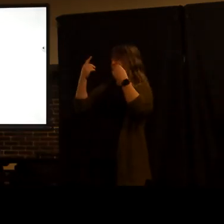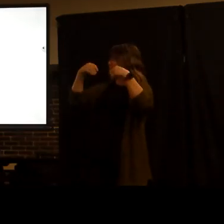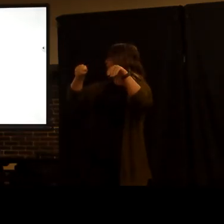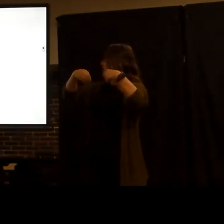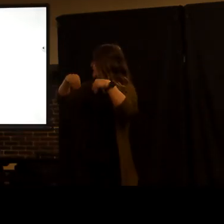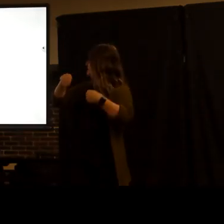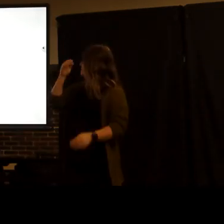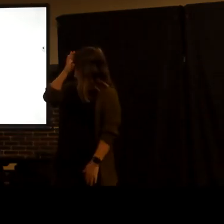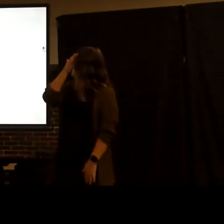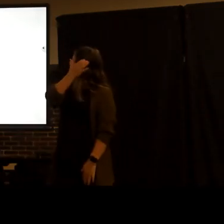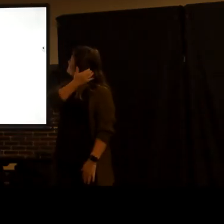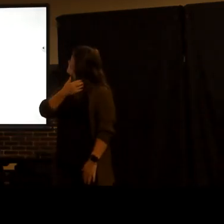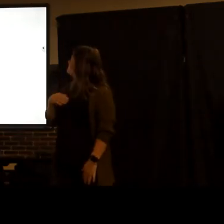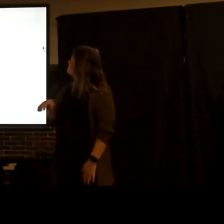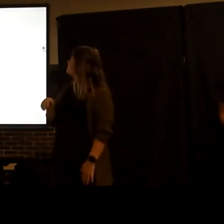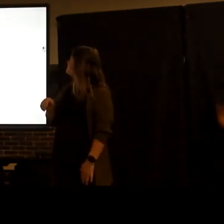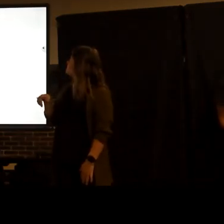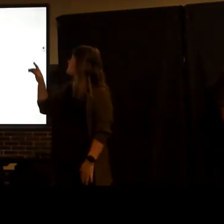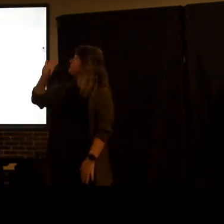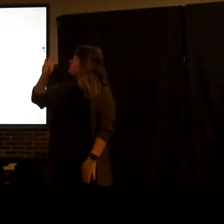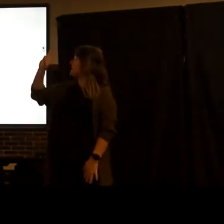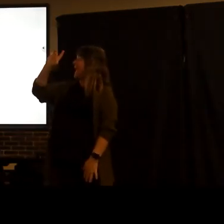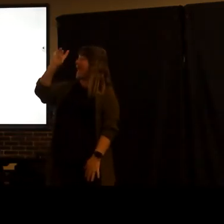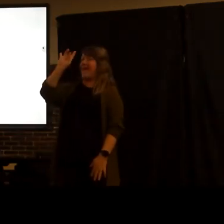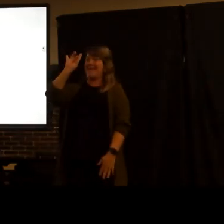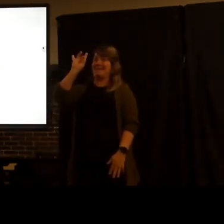Oh, and marketing.